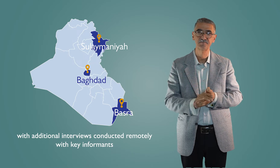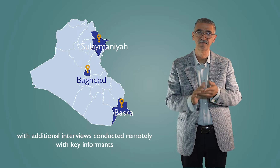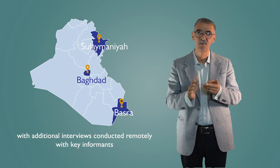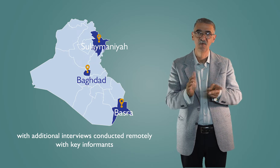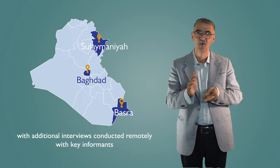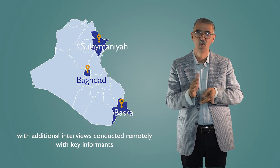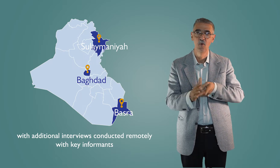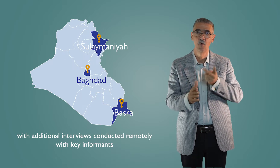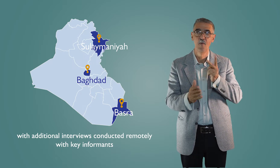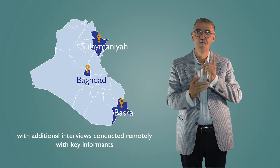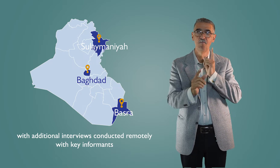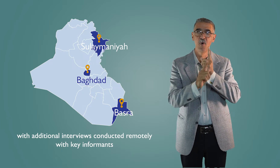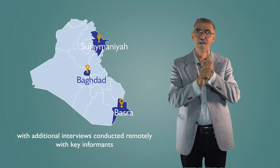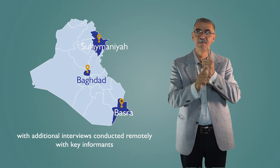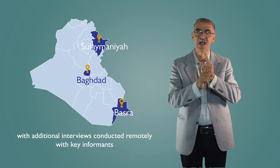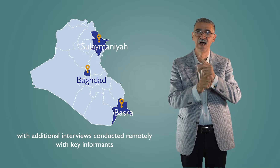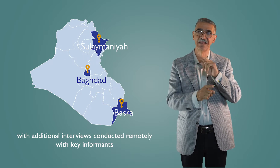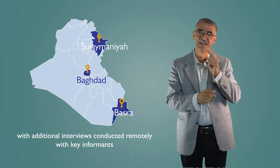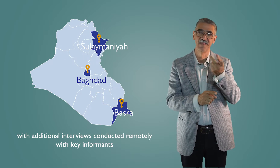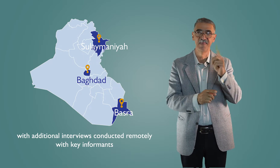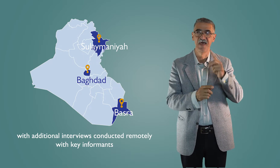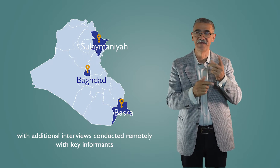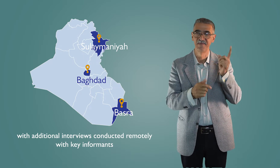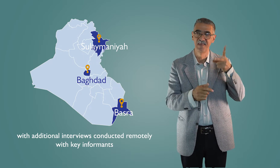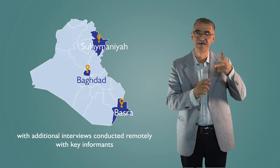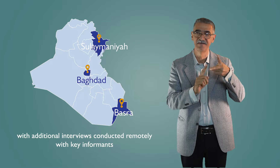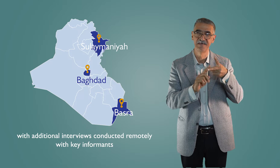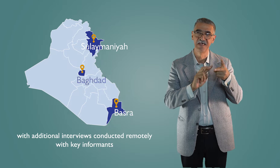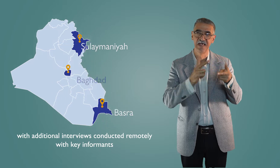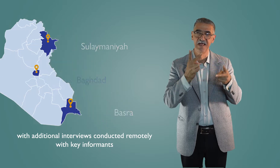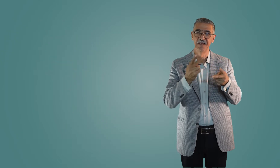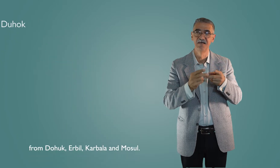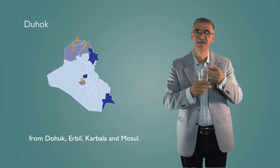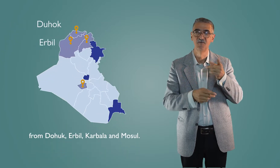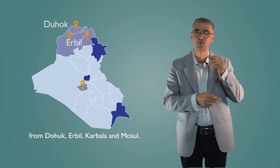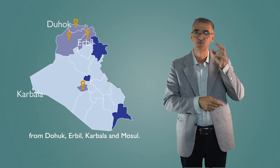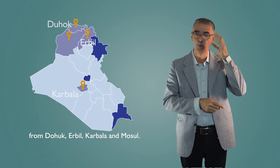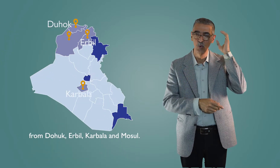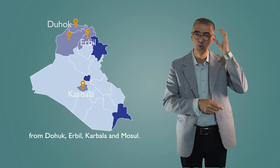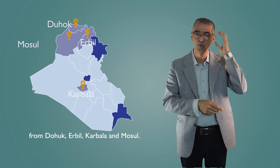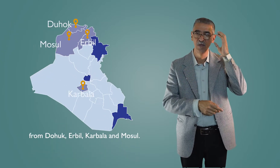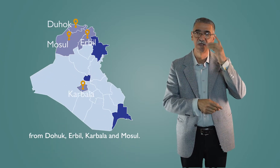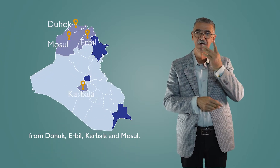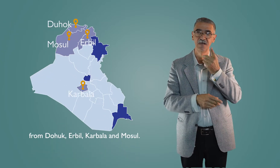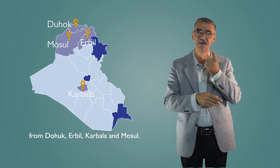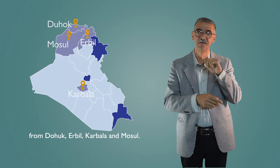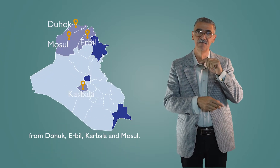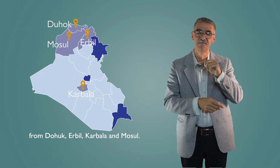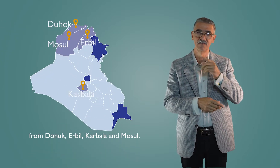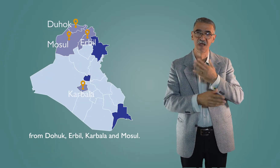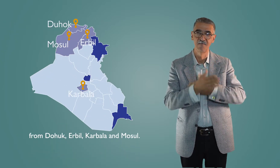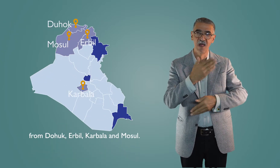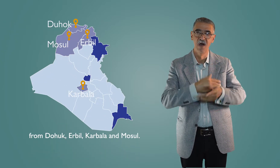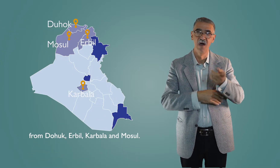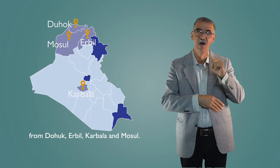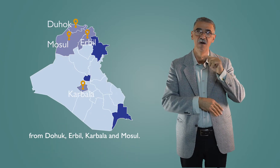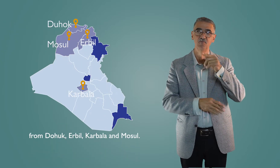conducted remotely with key informants from Duhok, Erbil, Karbala, and Mosul.